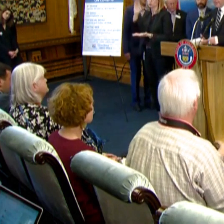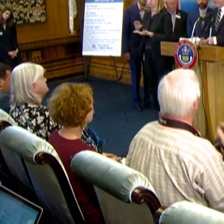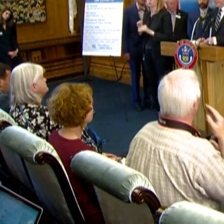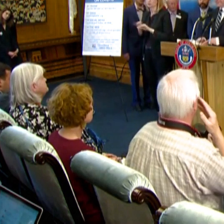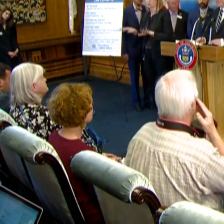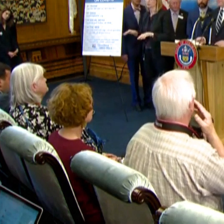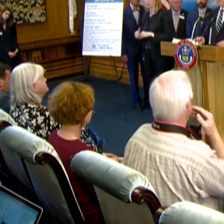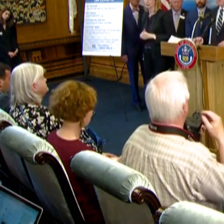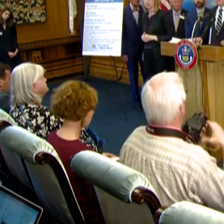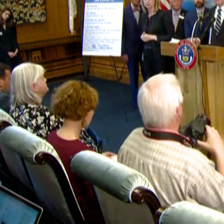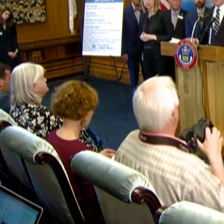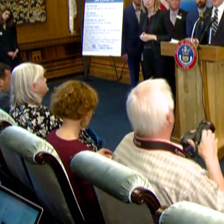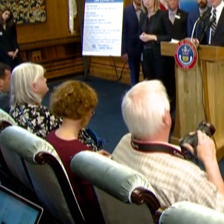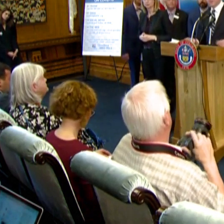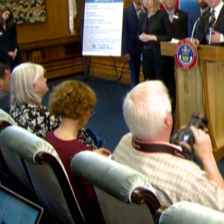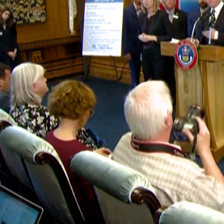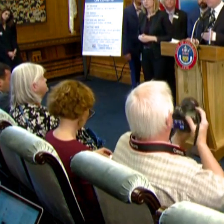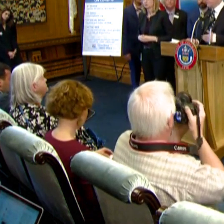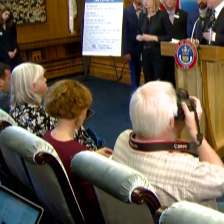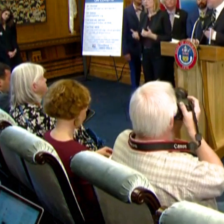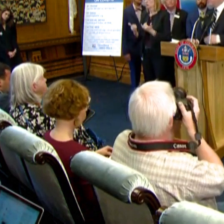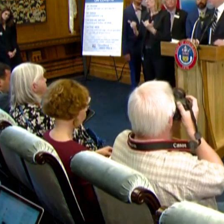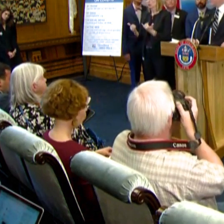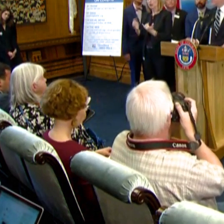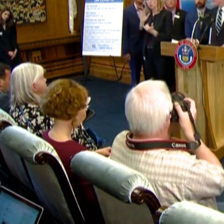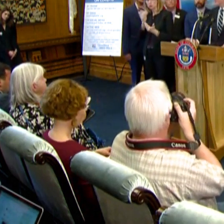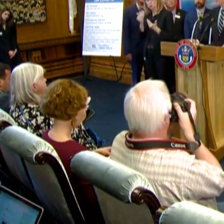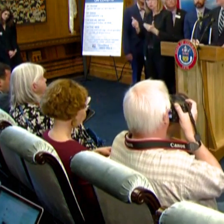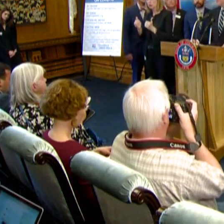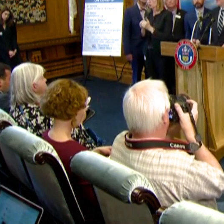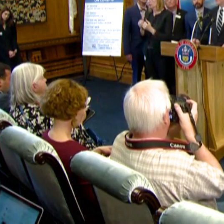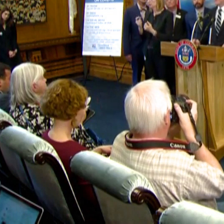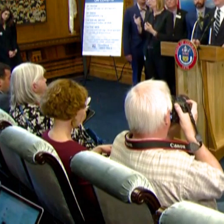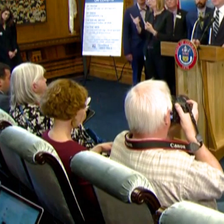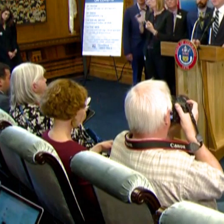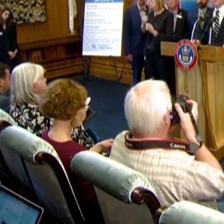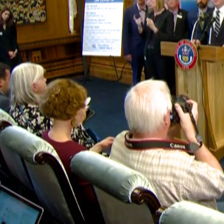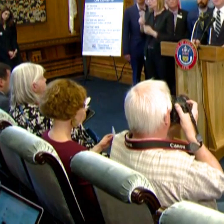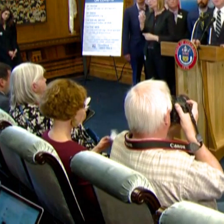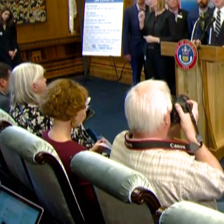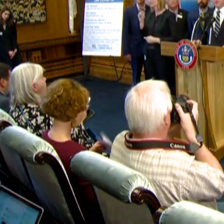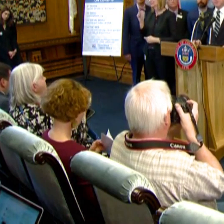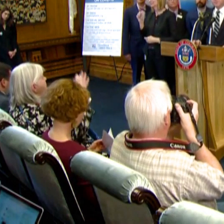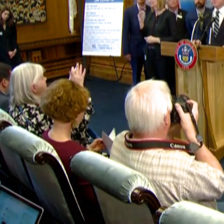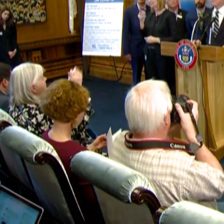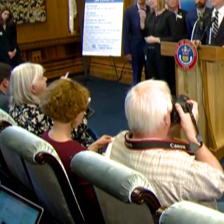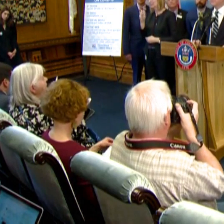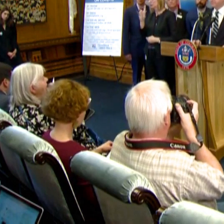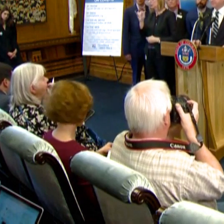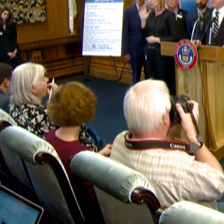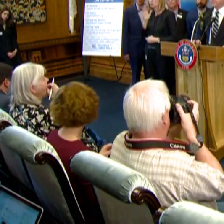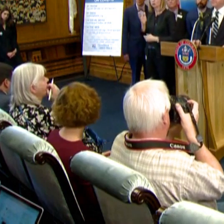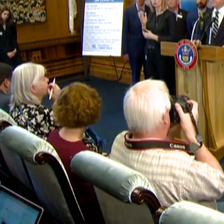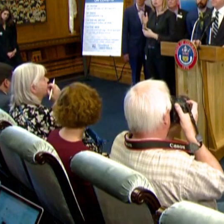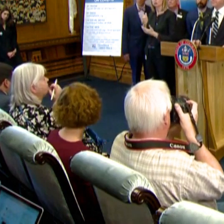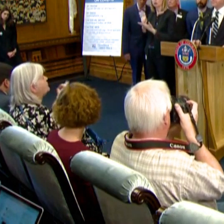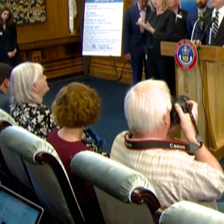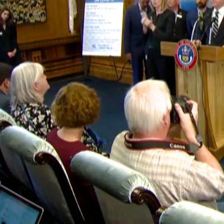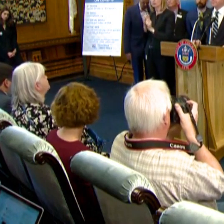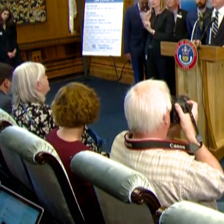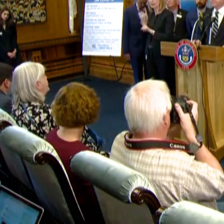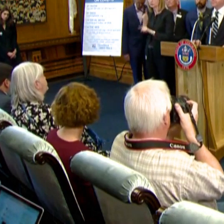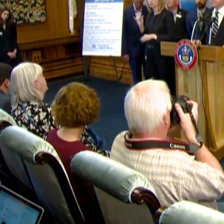Thank you. We'll be happy to take some questions, and I might also refer to some of our other folks up here, Stan Hilke, Public Safety, and others. Questions? Yeah, there's